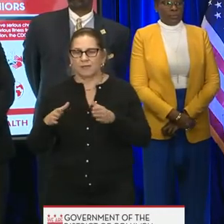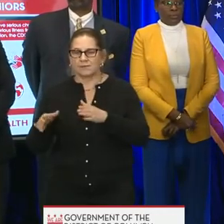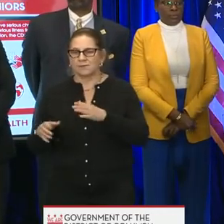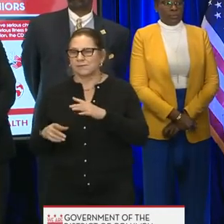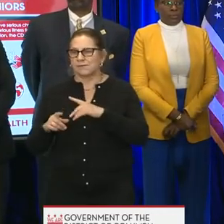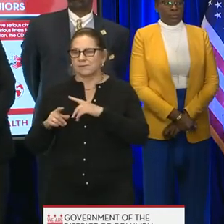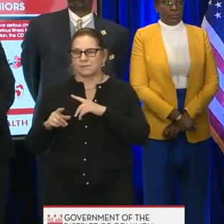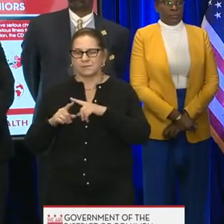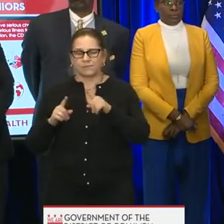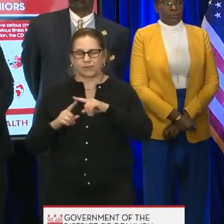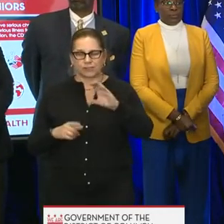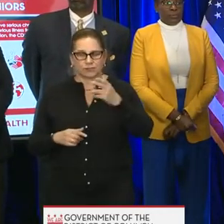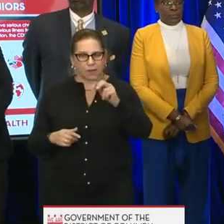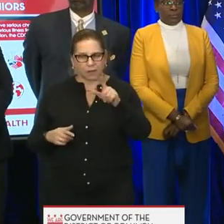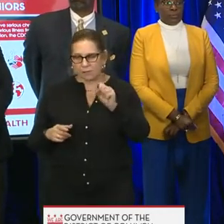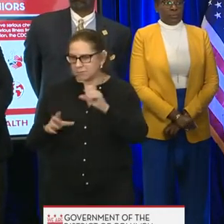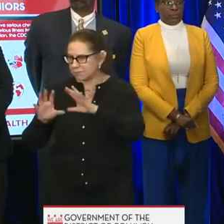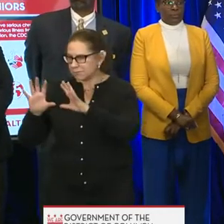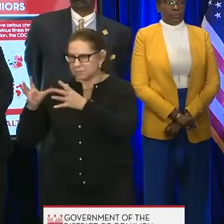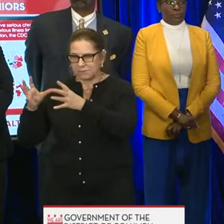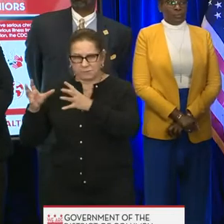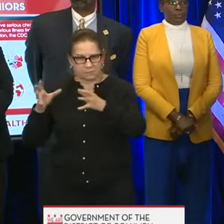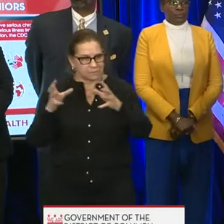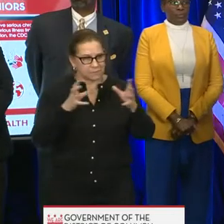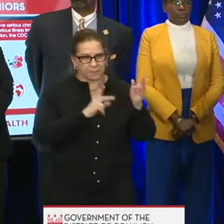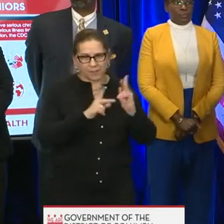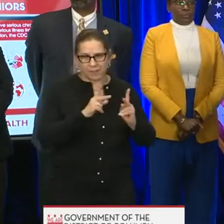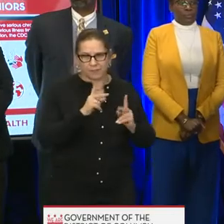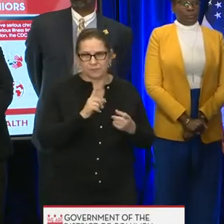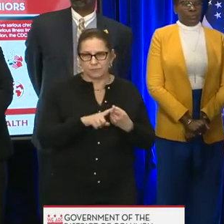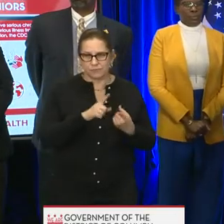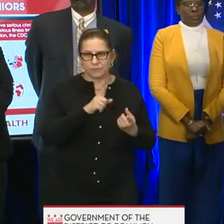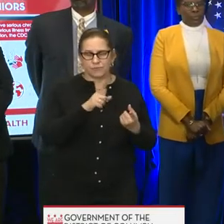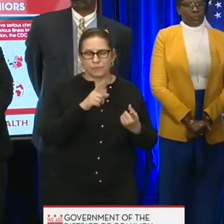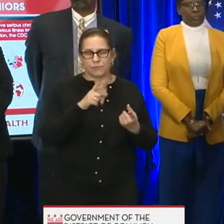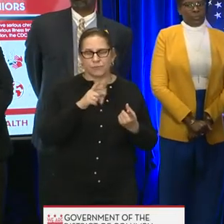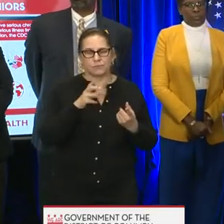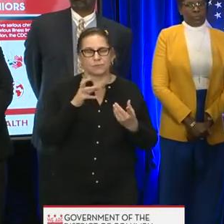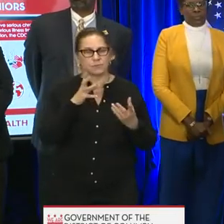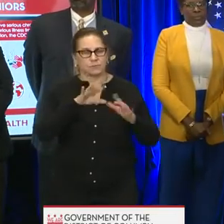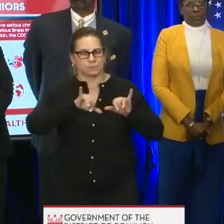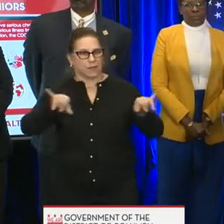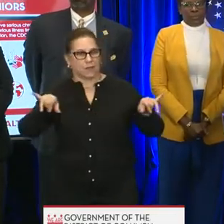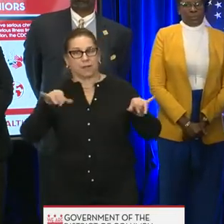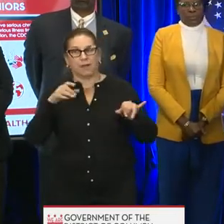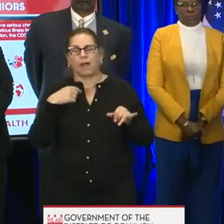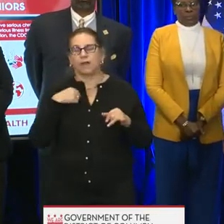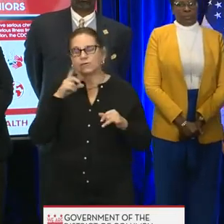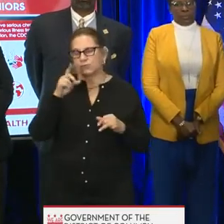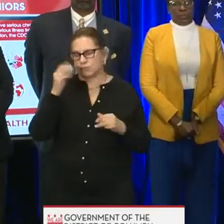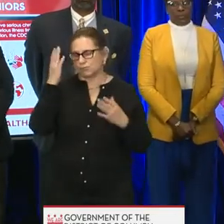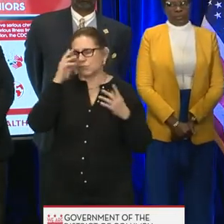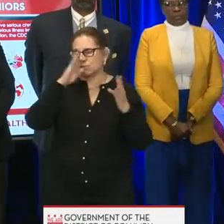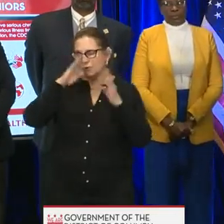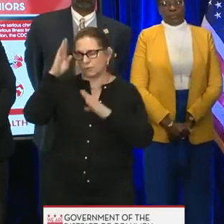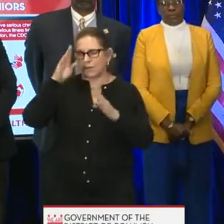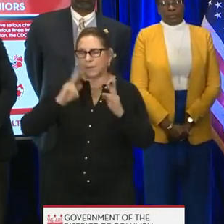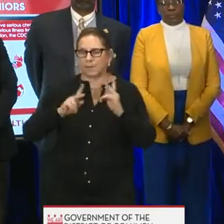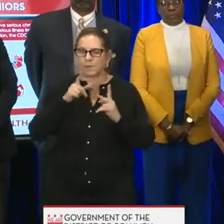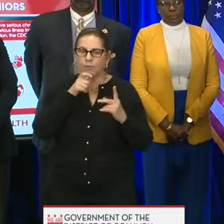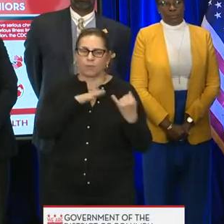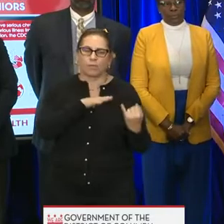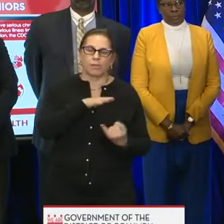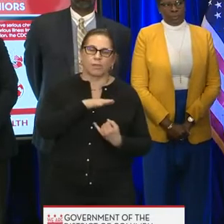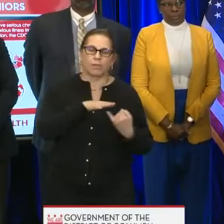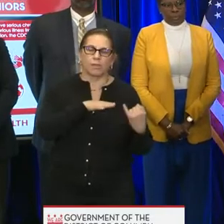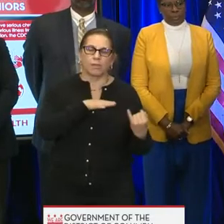are very concerned about isolation and loneliness among a lot of individuals, especially our seniors. We are concerned